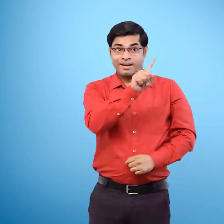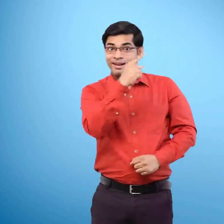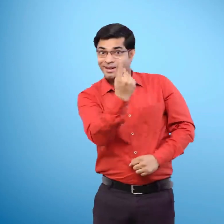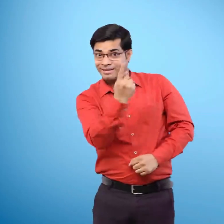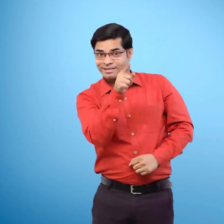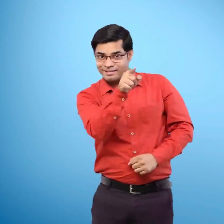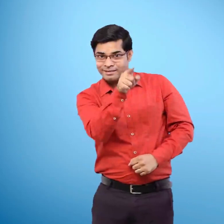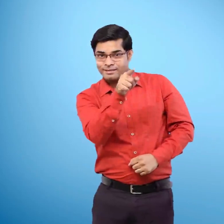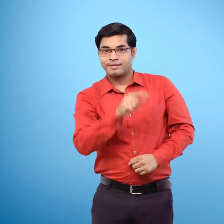Box 2.